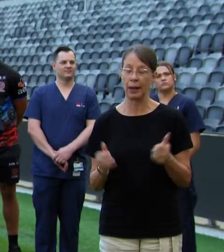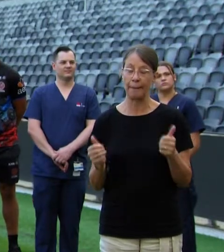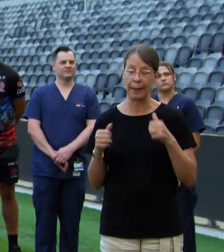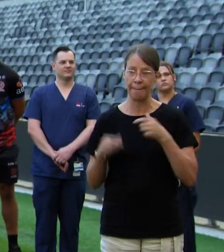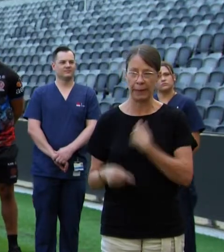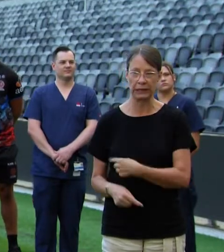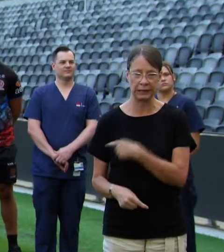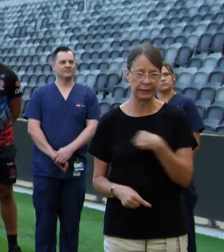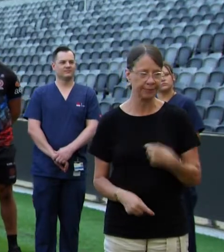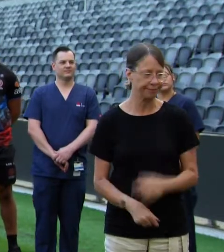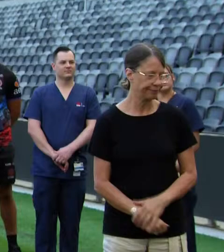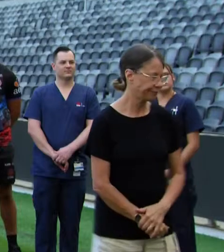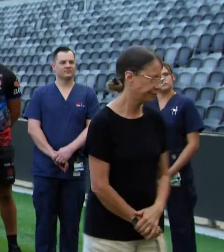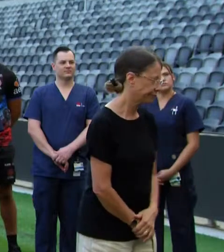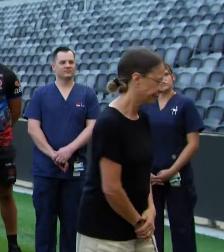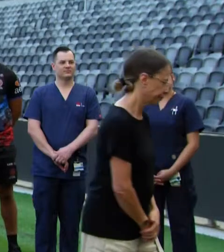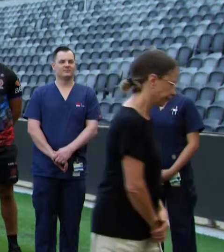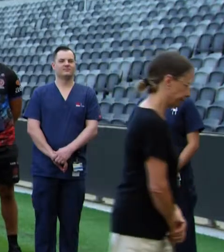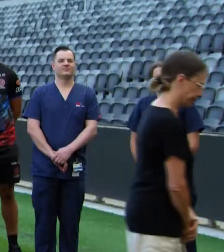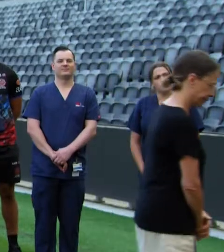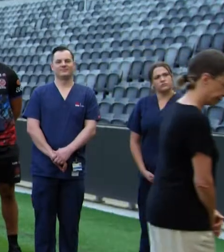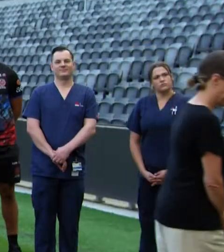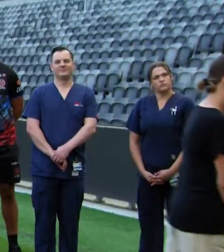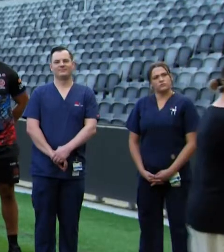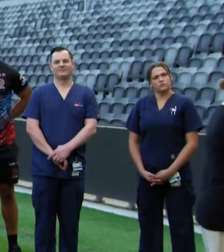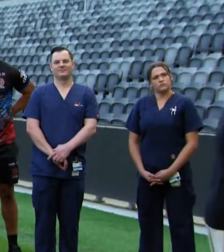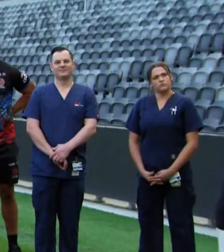coming up on Saturday.